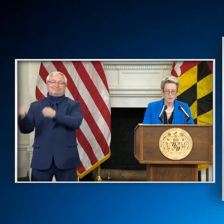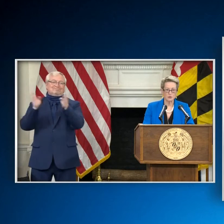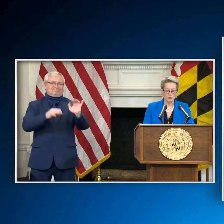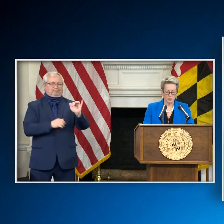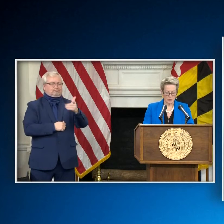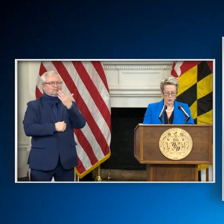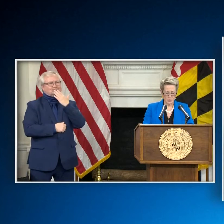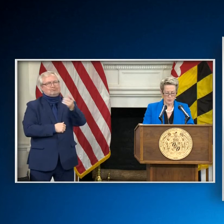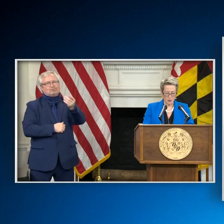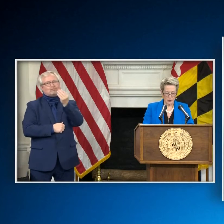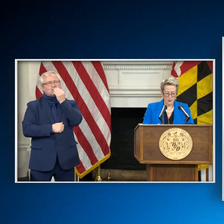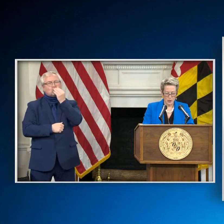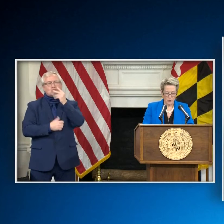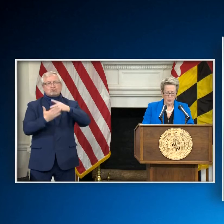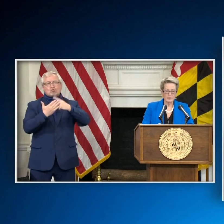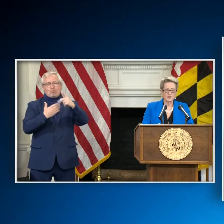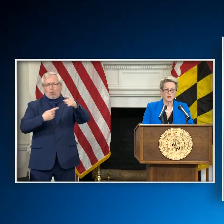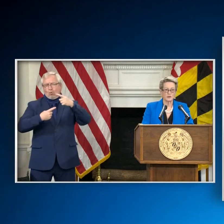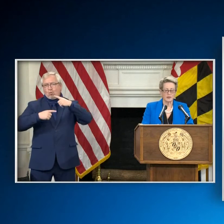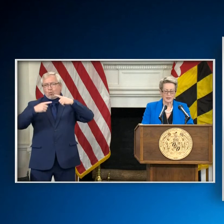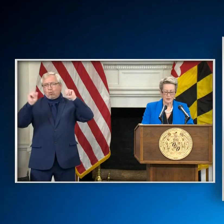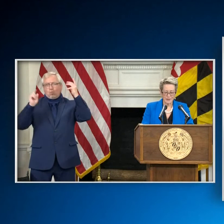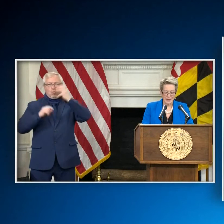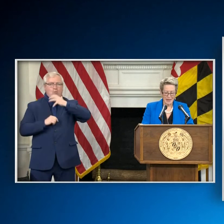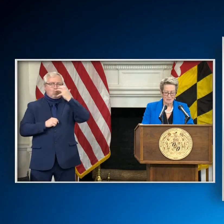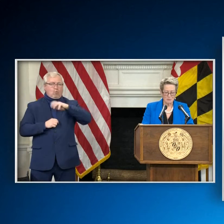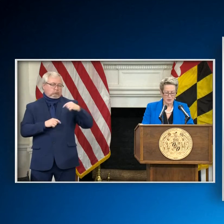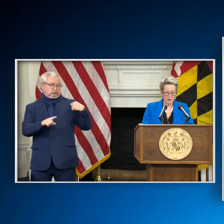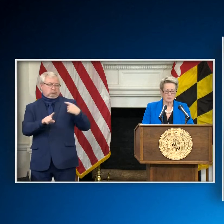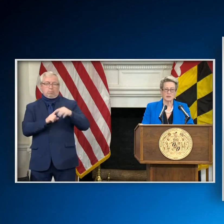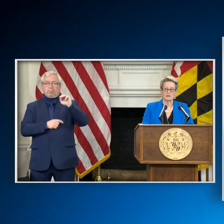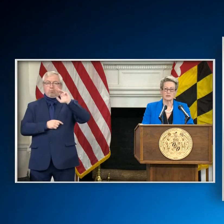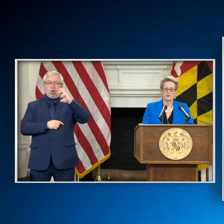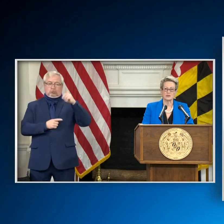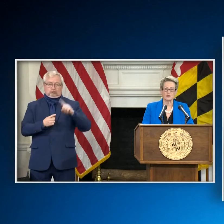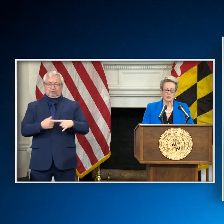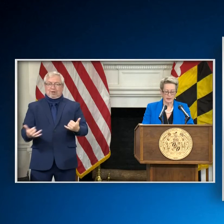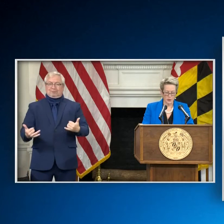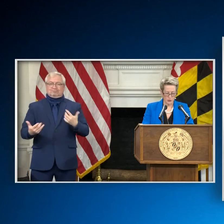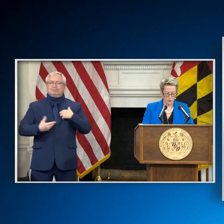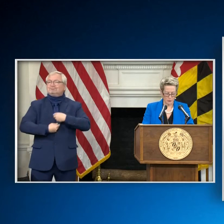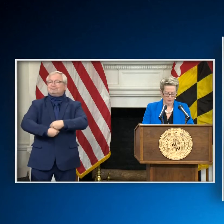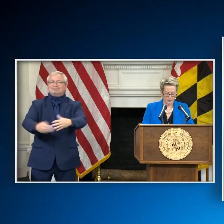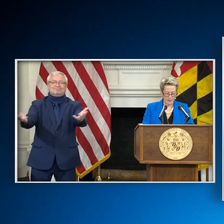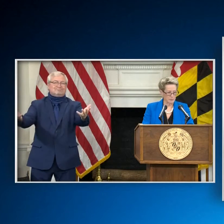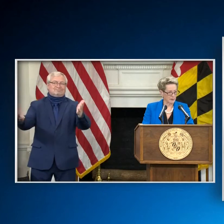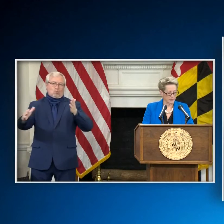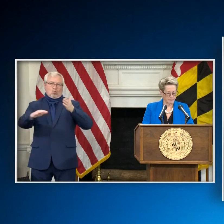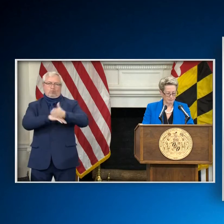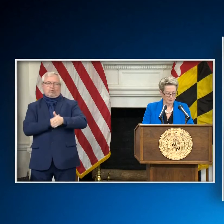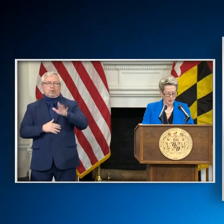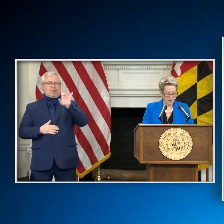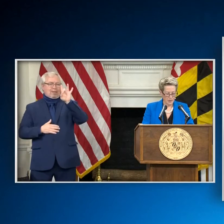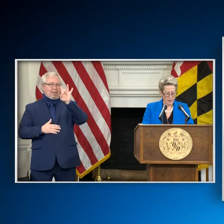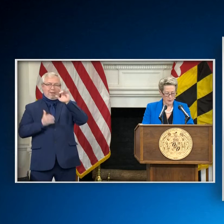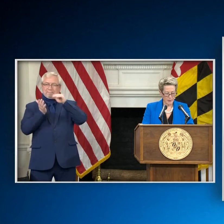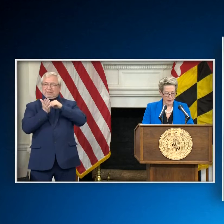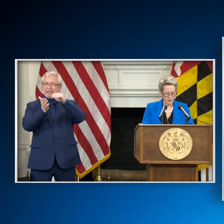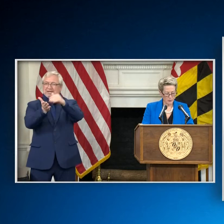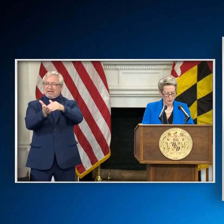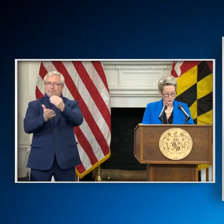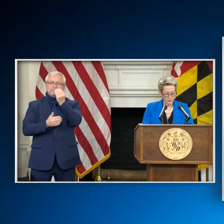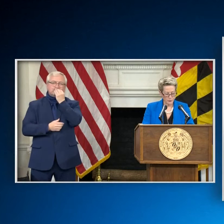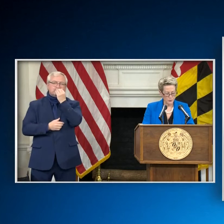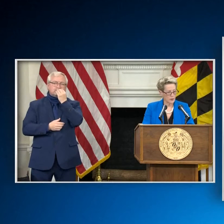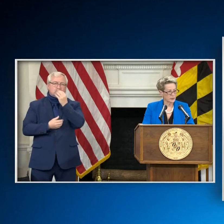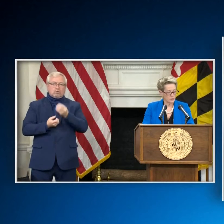beginning of school closures in March, we've served nearly 8 million meals to school-age children in Maryland. I want to thank